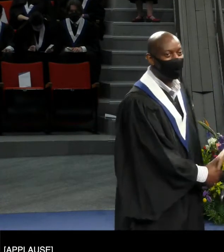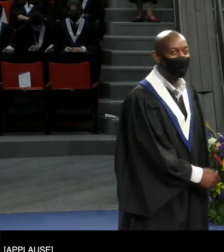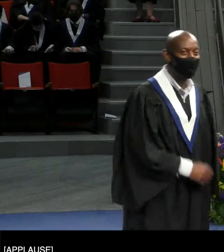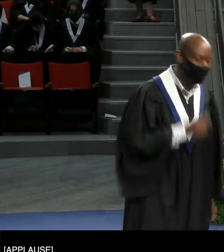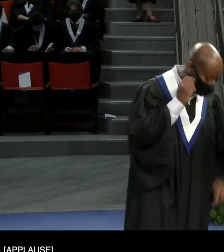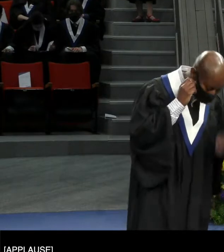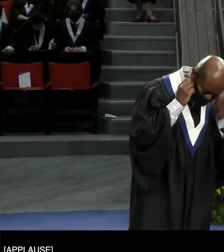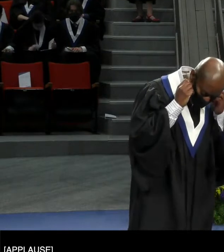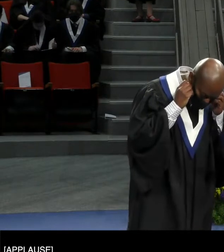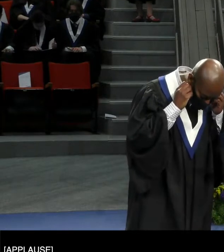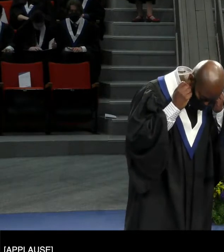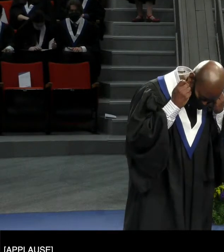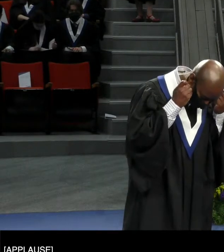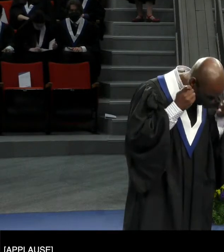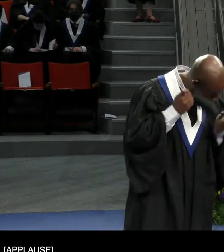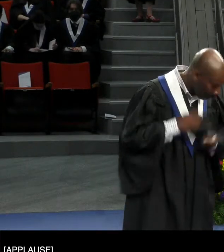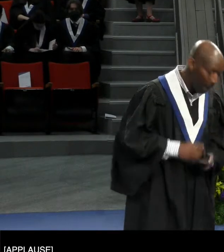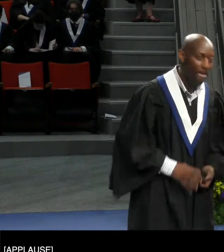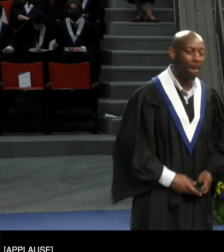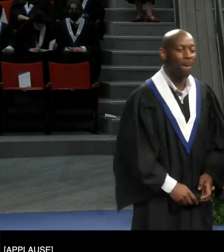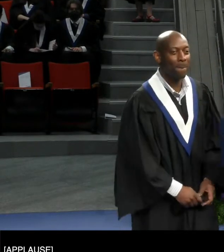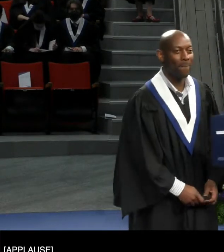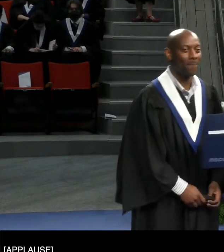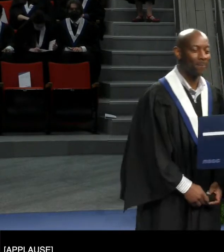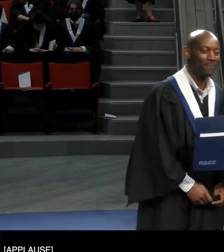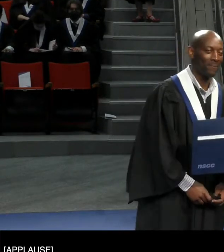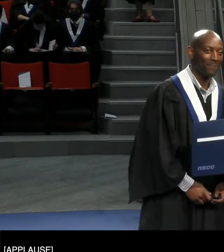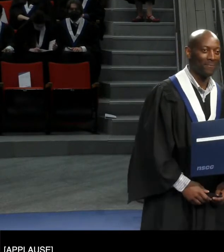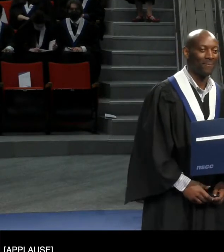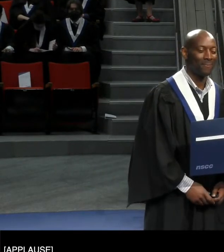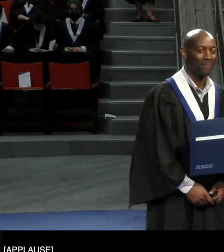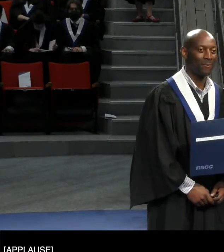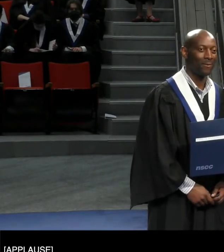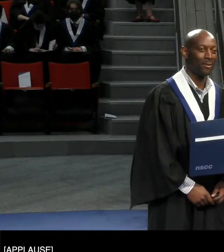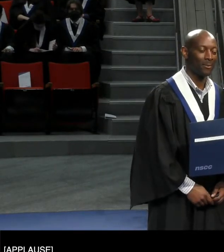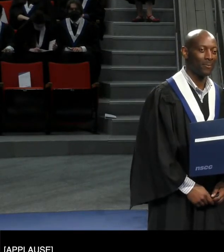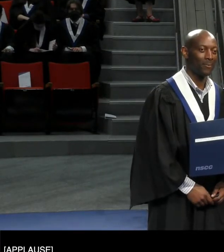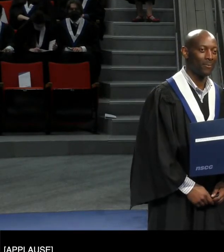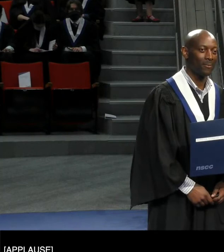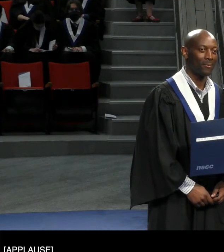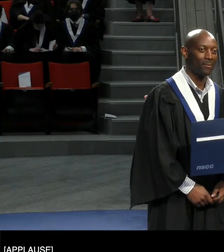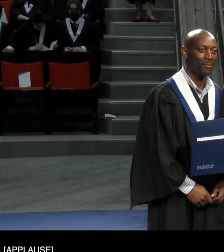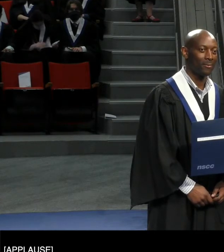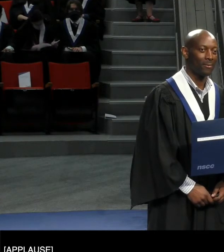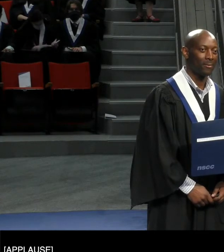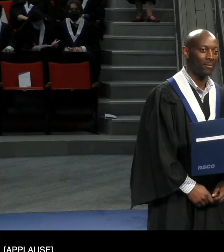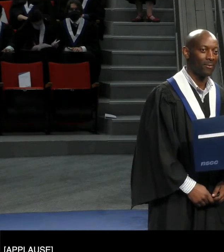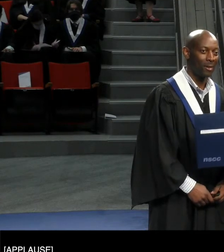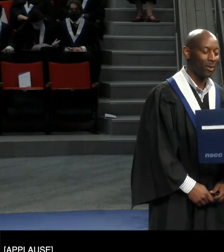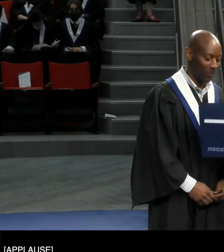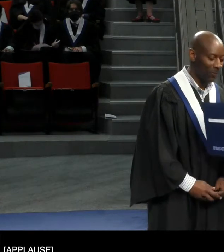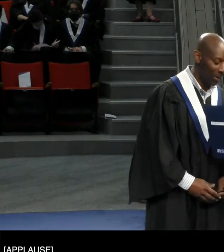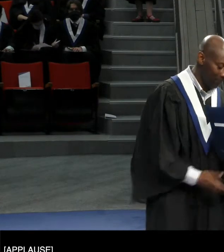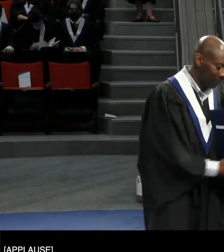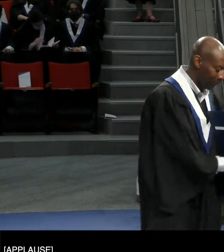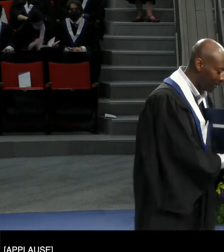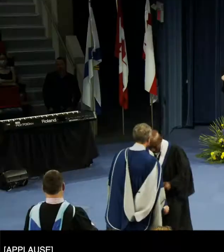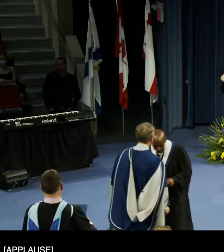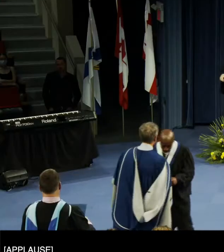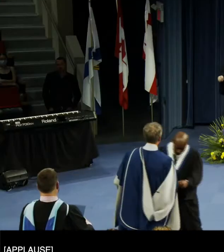Environment. Mr. President, I present to you the following candidates who have completed all the requirements for credentials in the School of